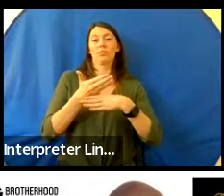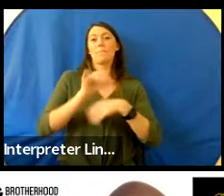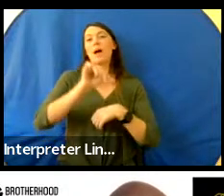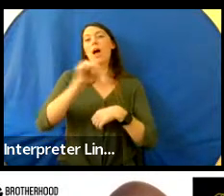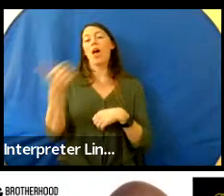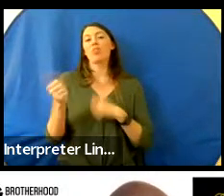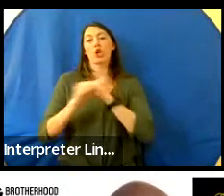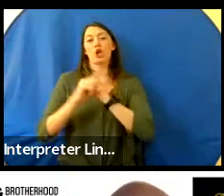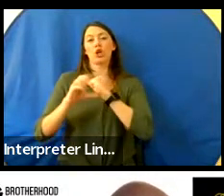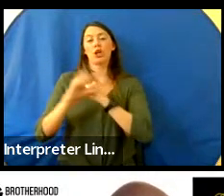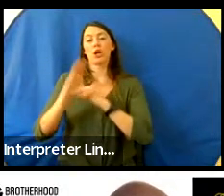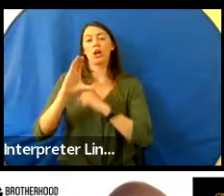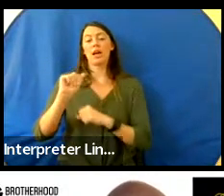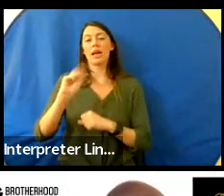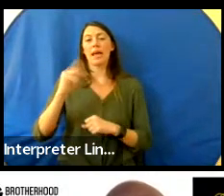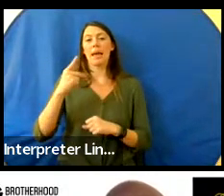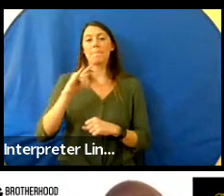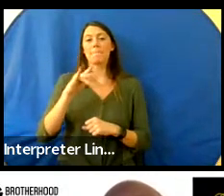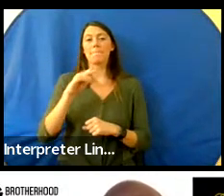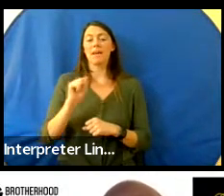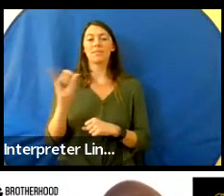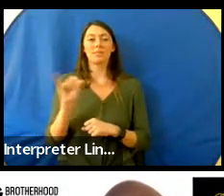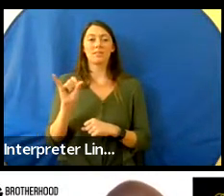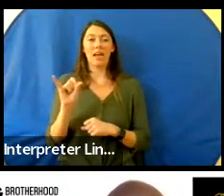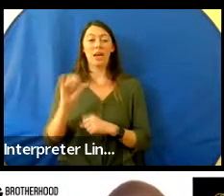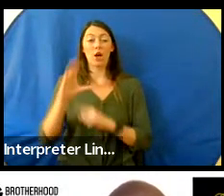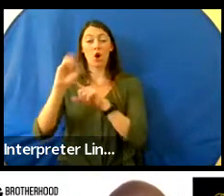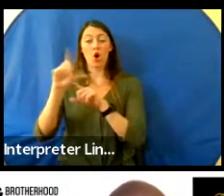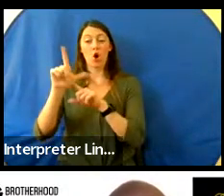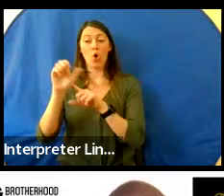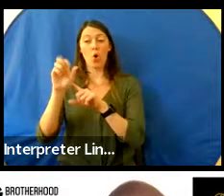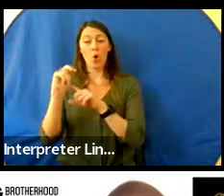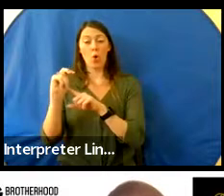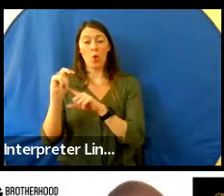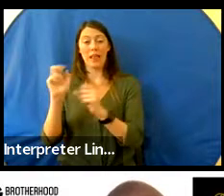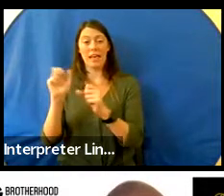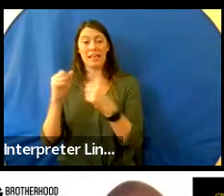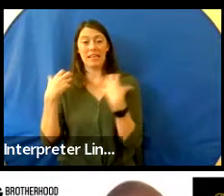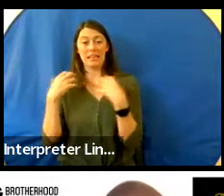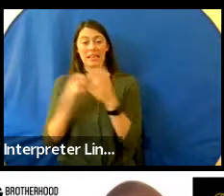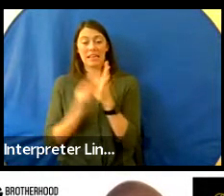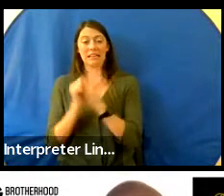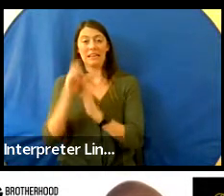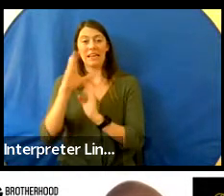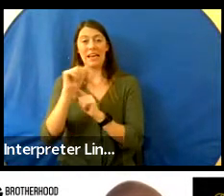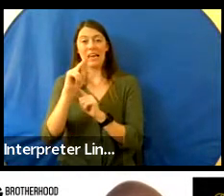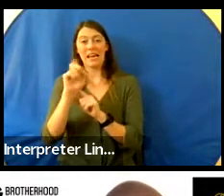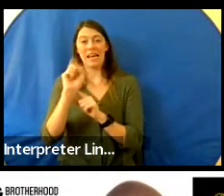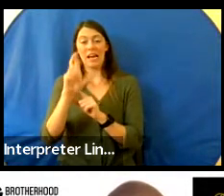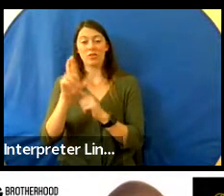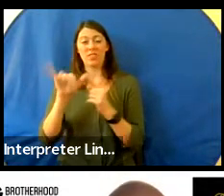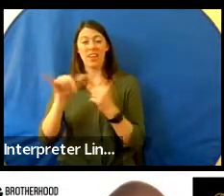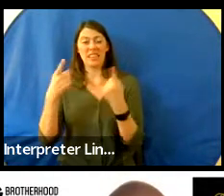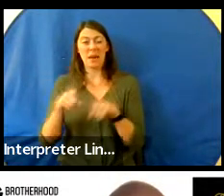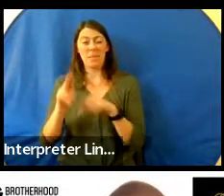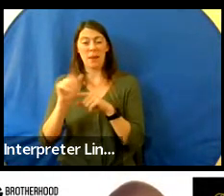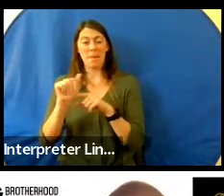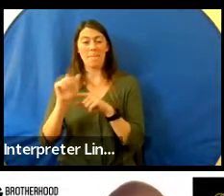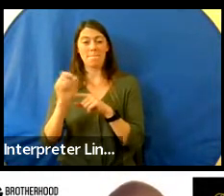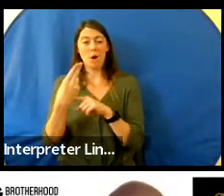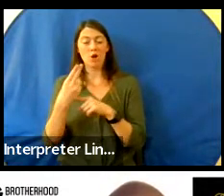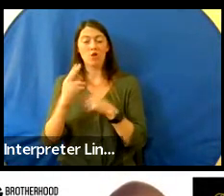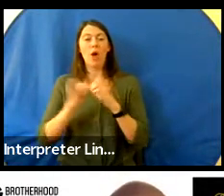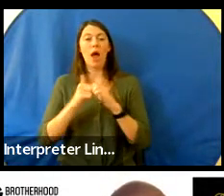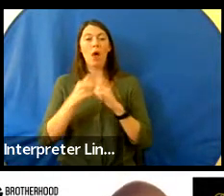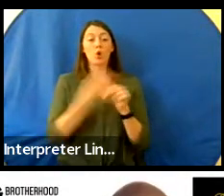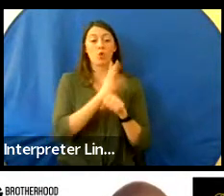March, where I think Umoja is already spearheading an initiative there. And that's where we just kind of got